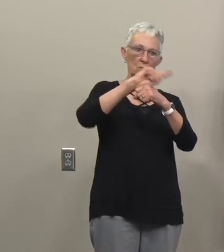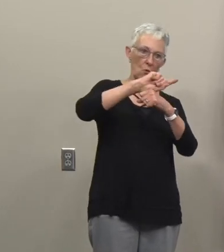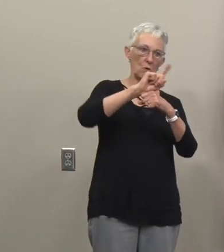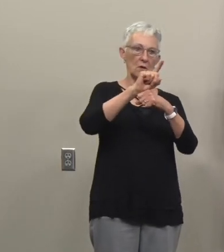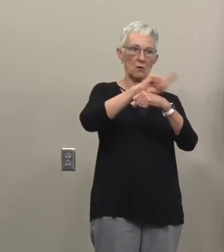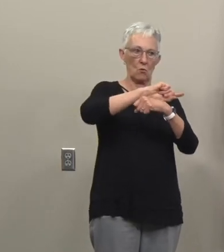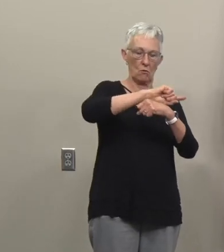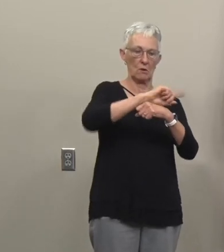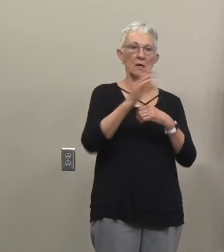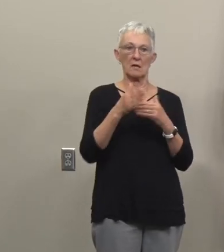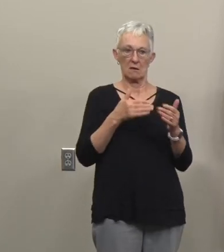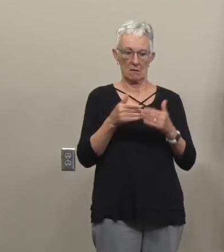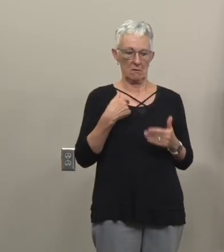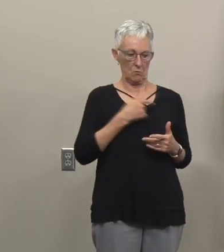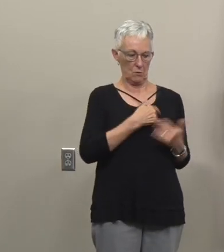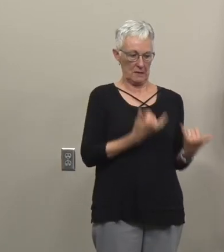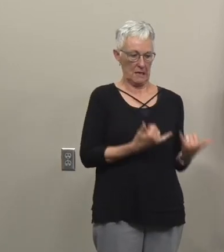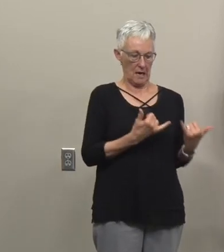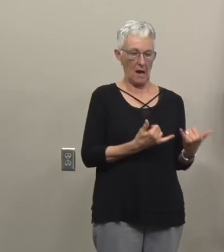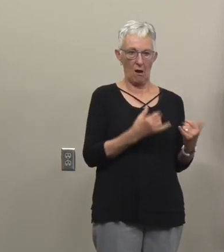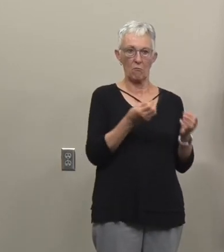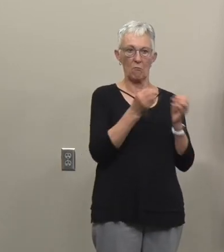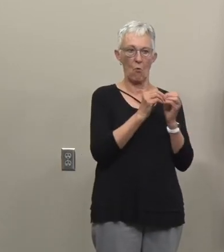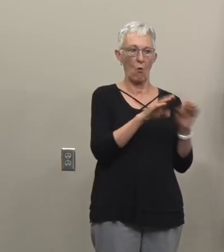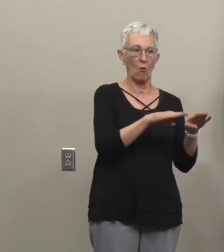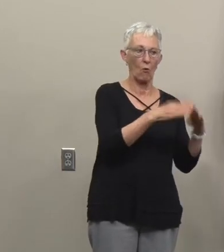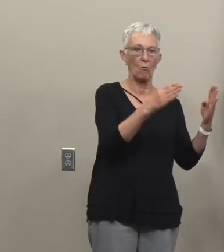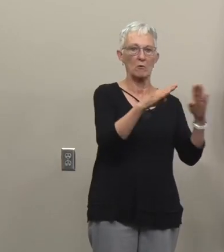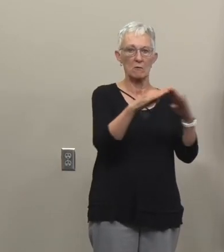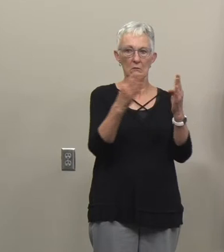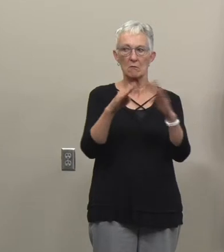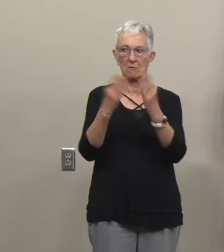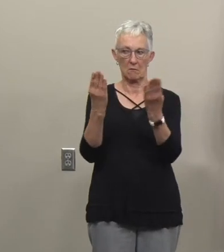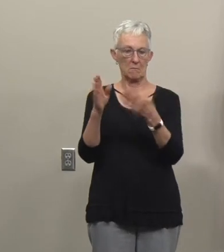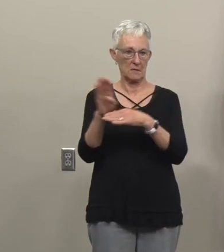ease somewhat with the new directed health measure taking effect June 1st,